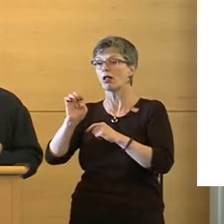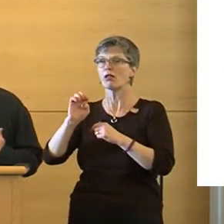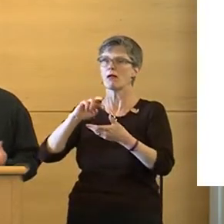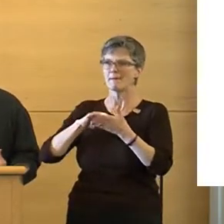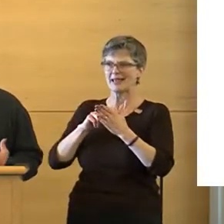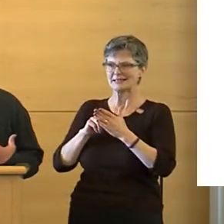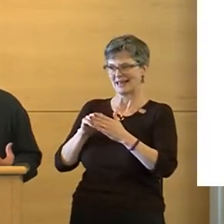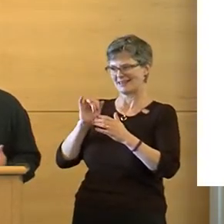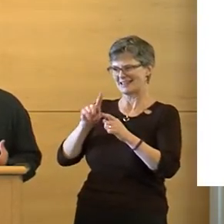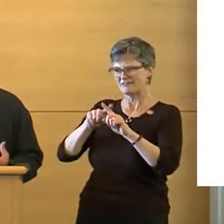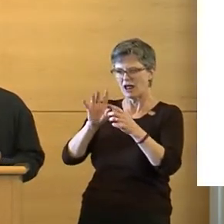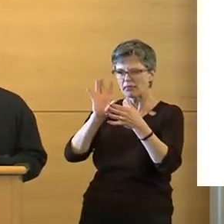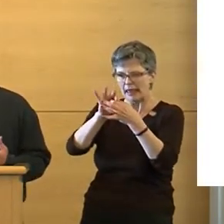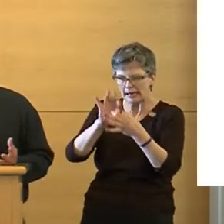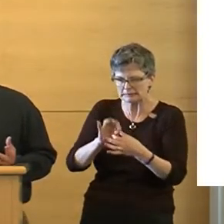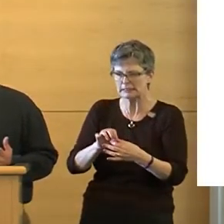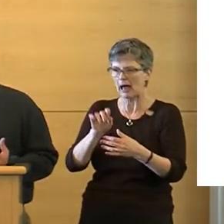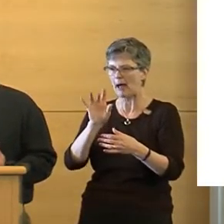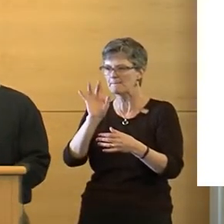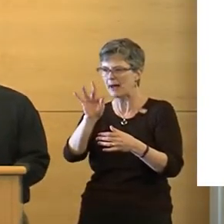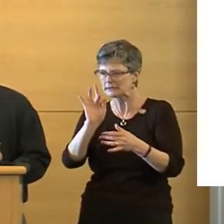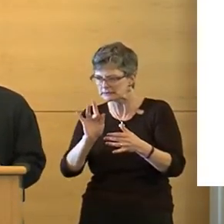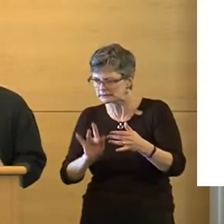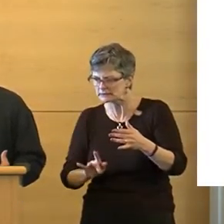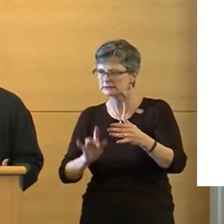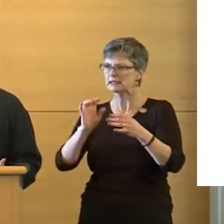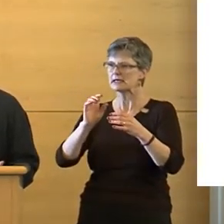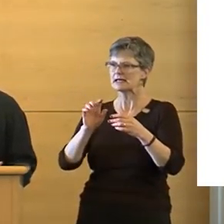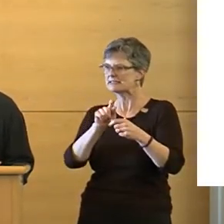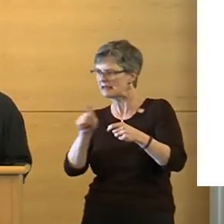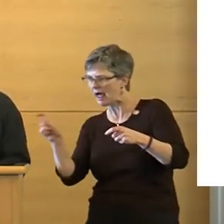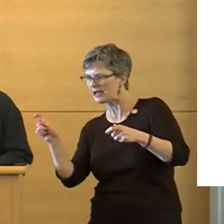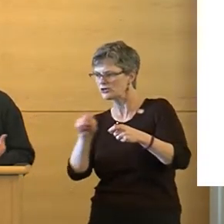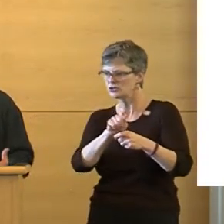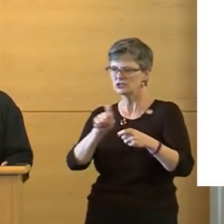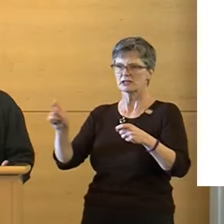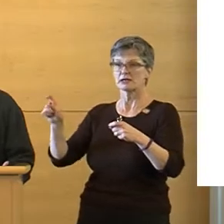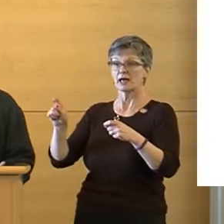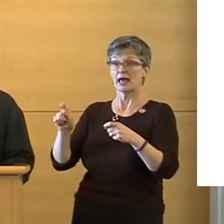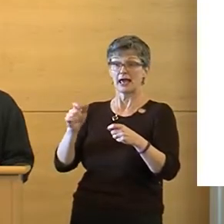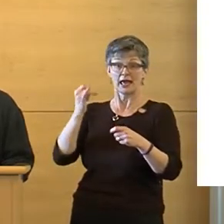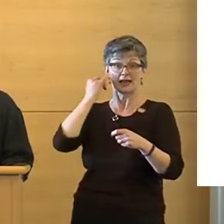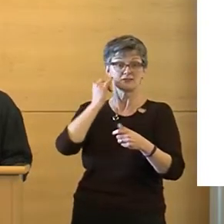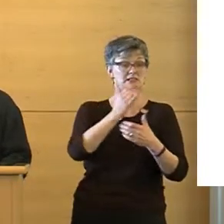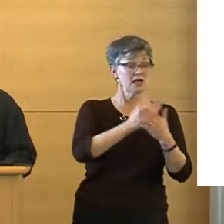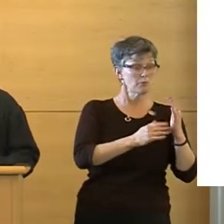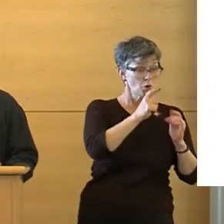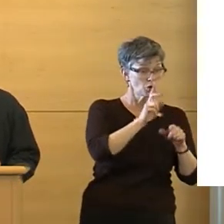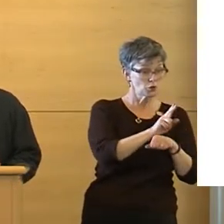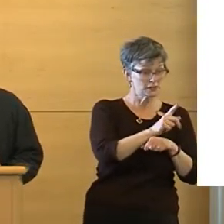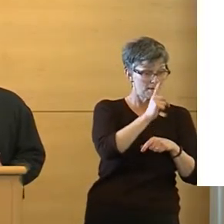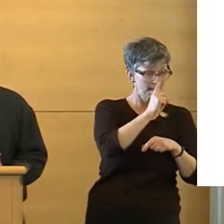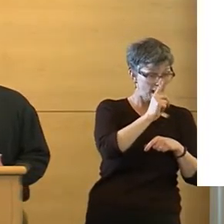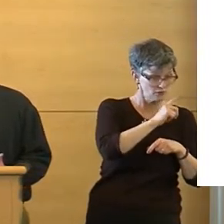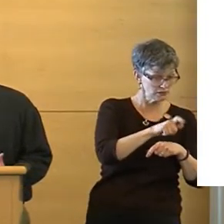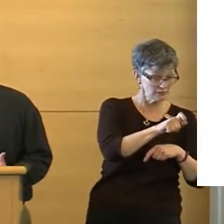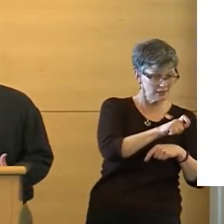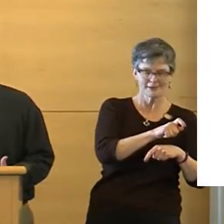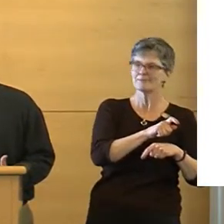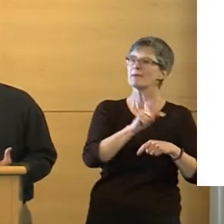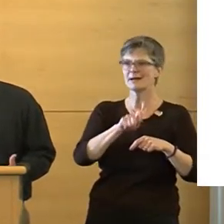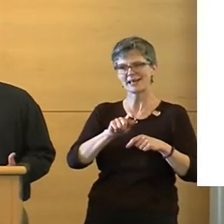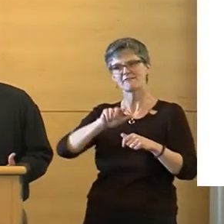maybe audibly, maybe through tactile interface. You need to be able to perceive the content. It needs to be